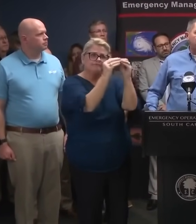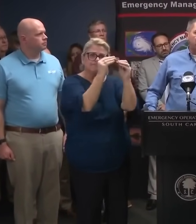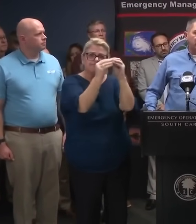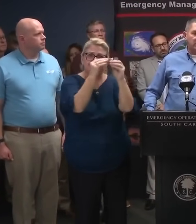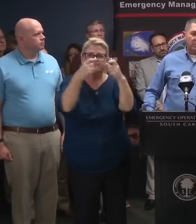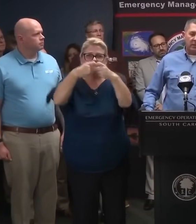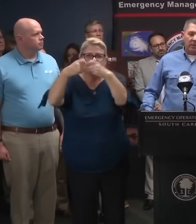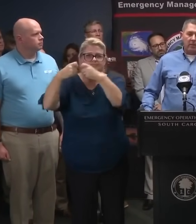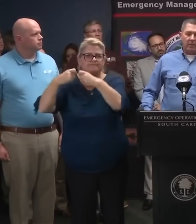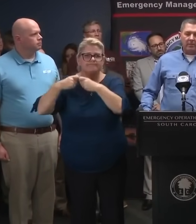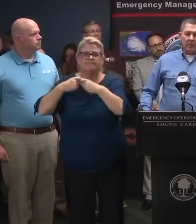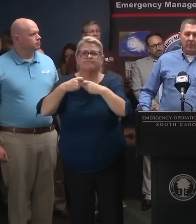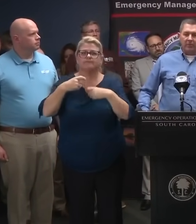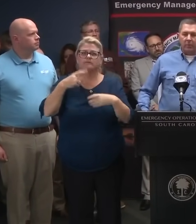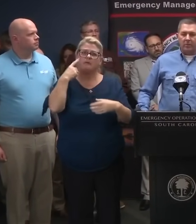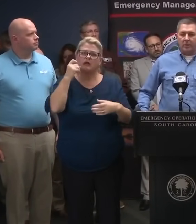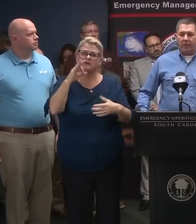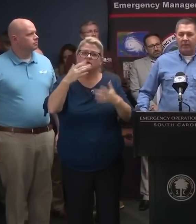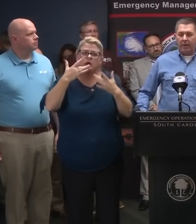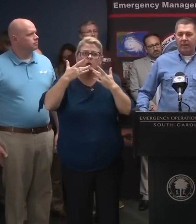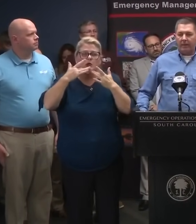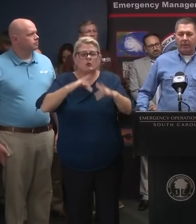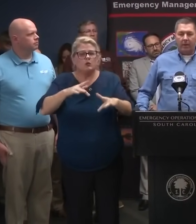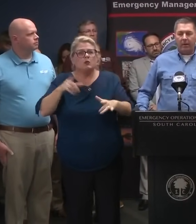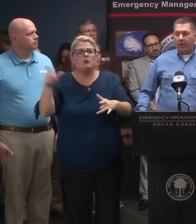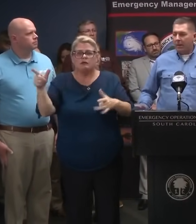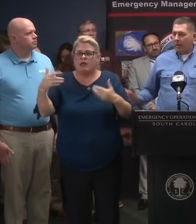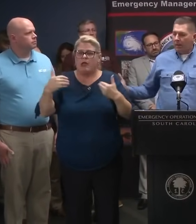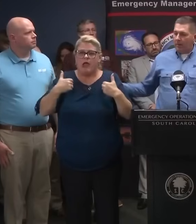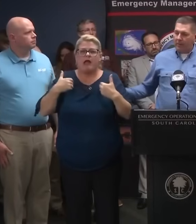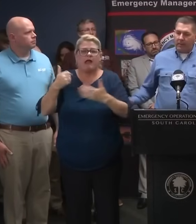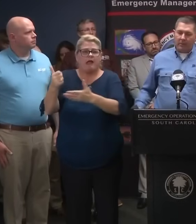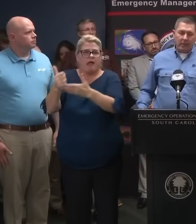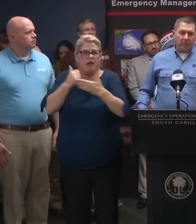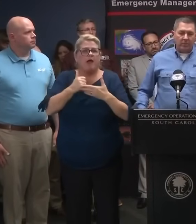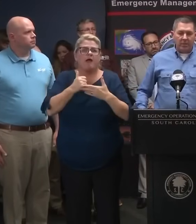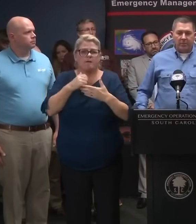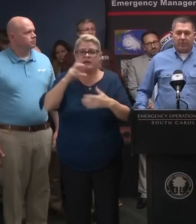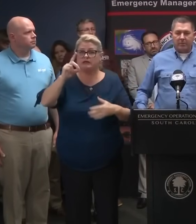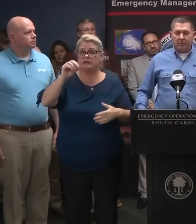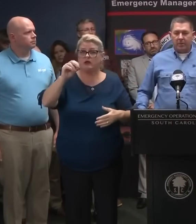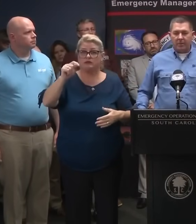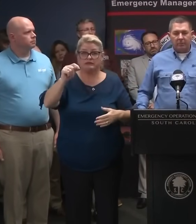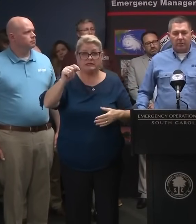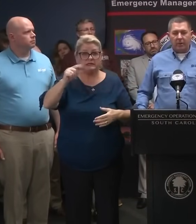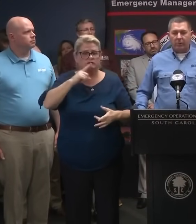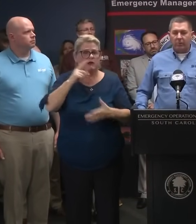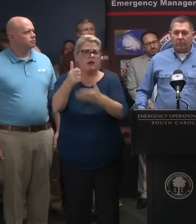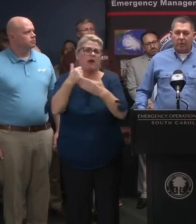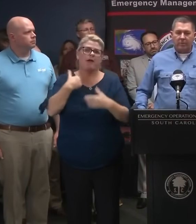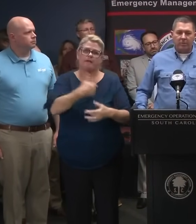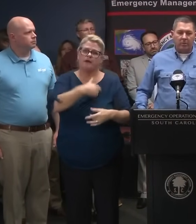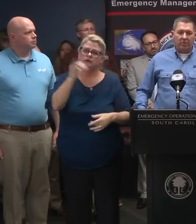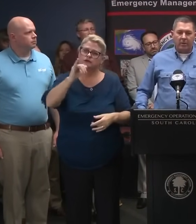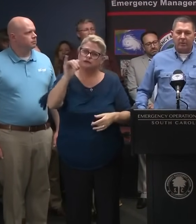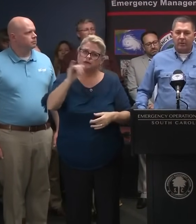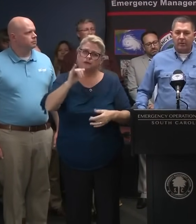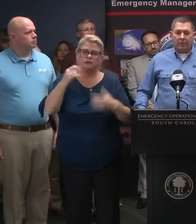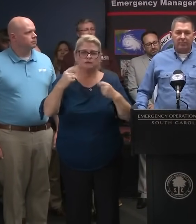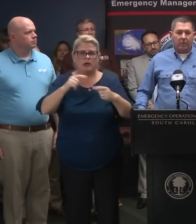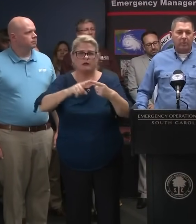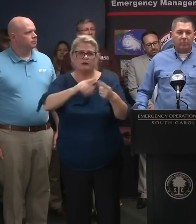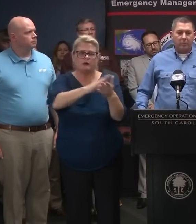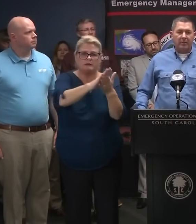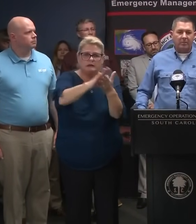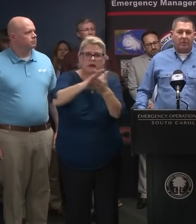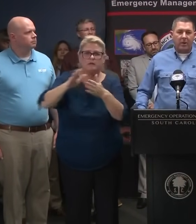for mutual assistance because of the good fortune that they've had down there. The DOT has been tremendous with our crews working jointly trying to clear